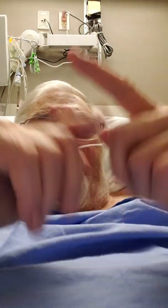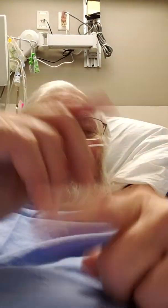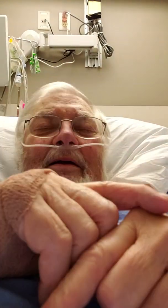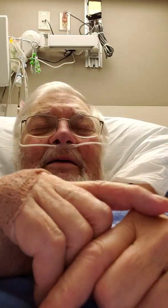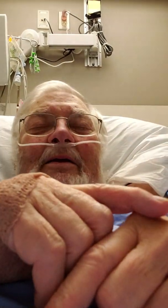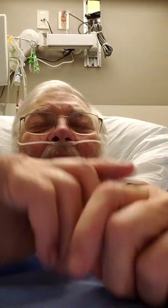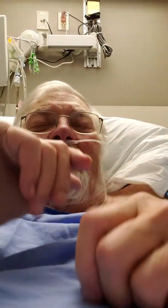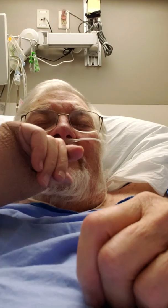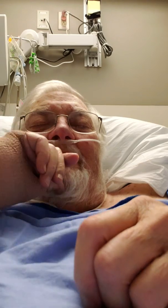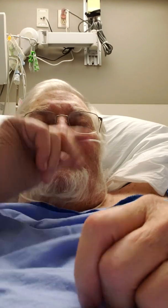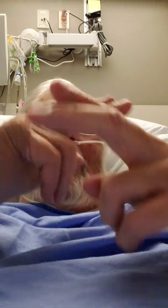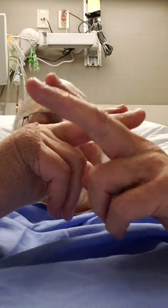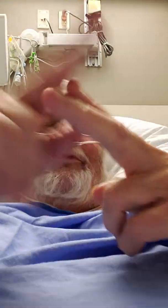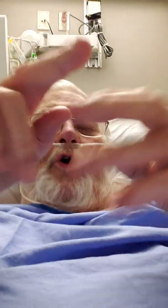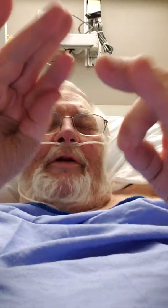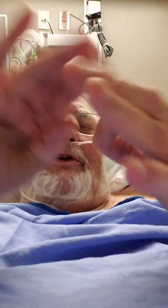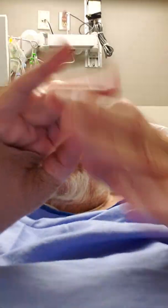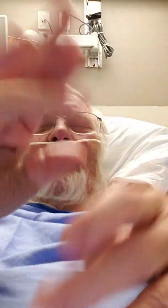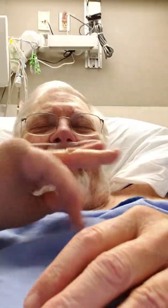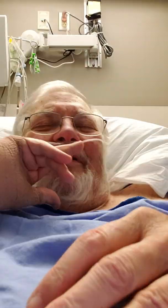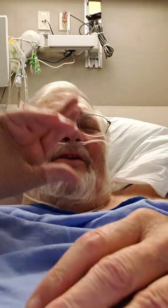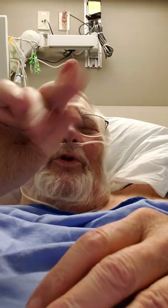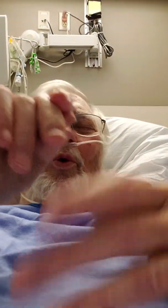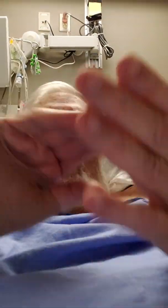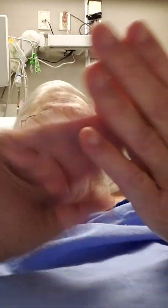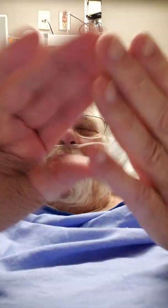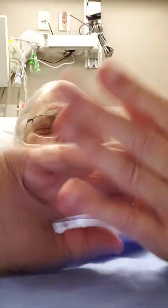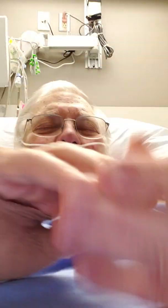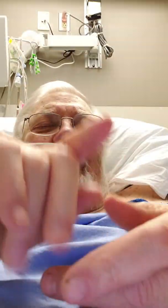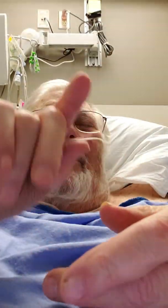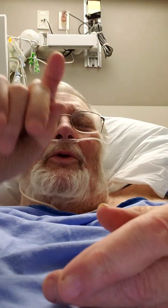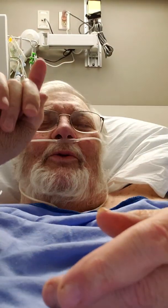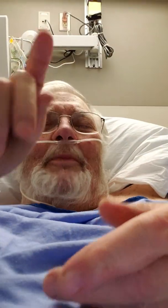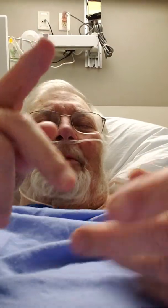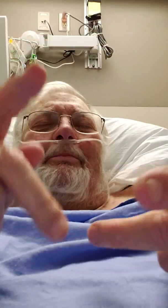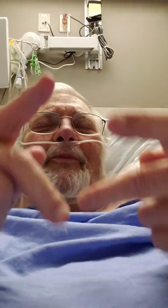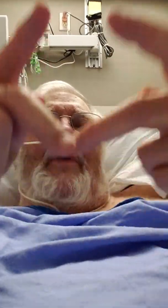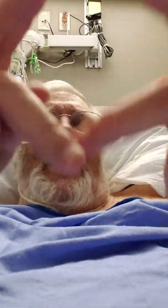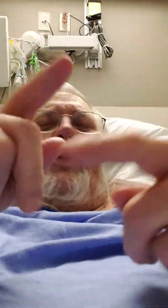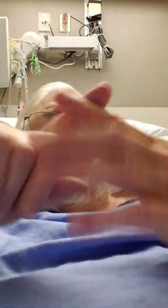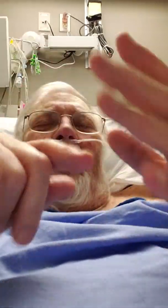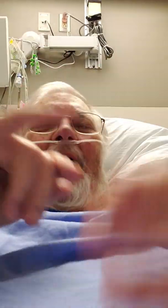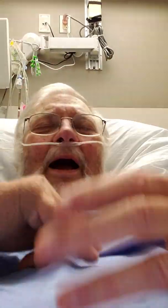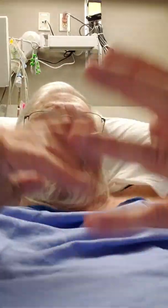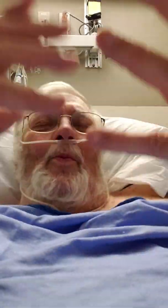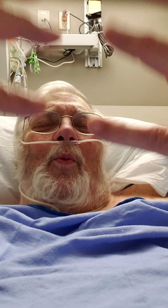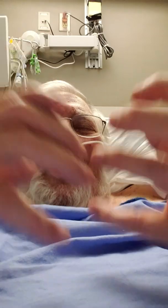immediately. The sort of interpreter knows must provide what I want.